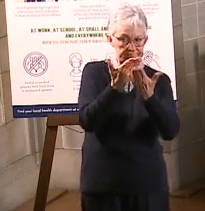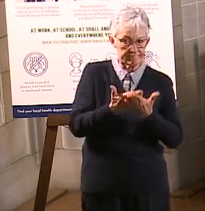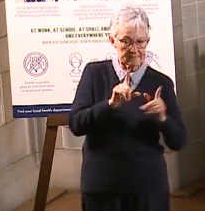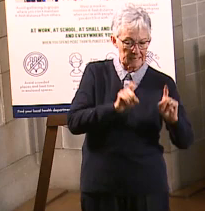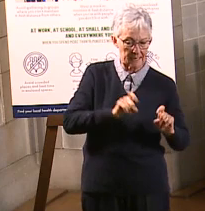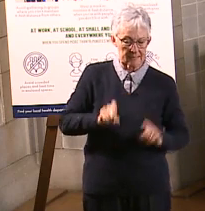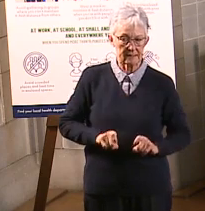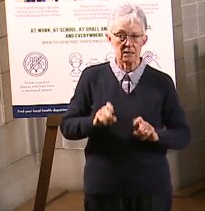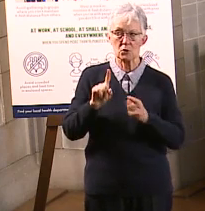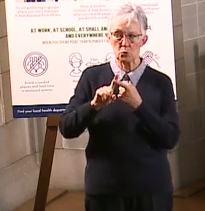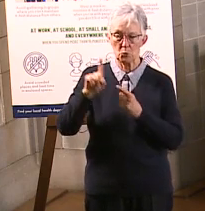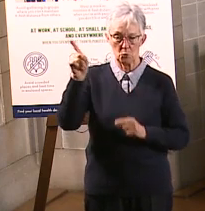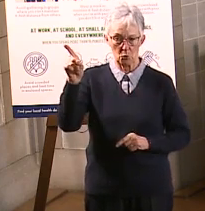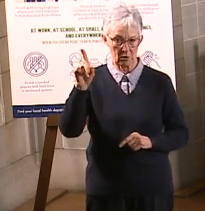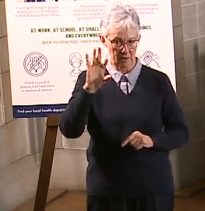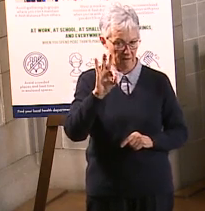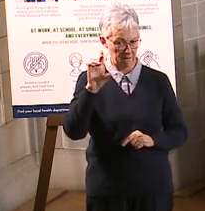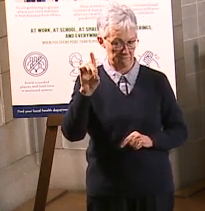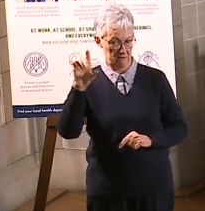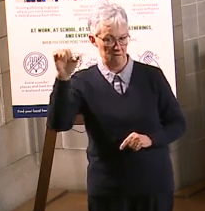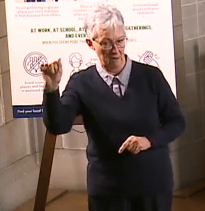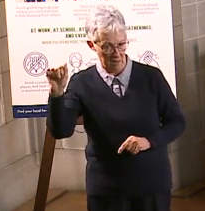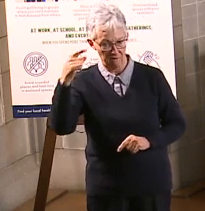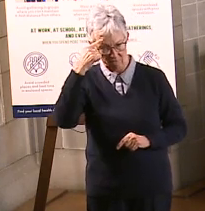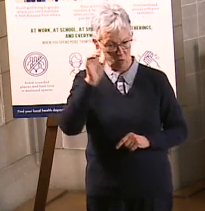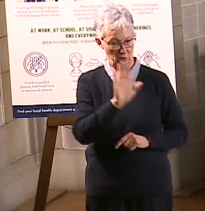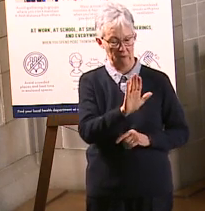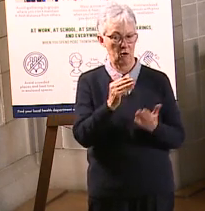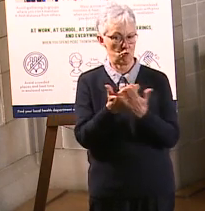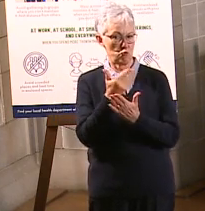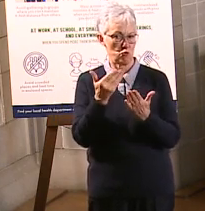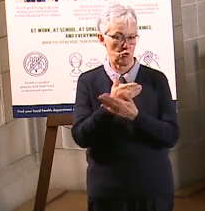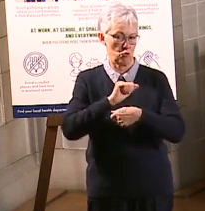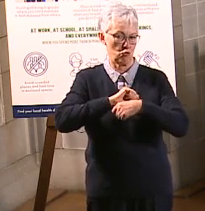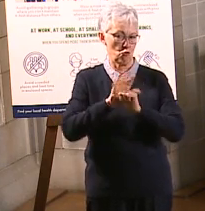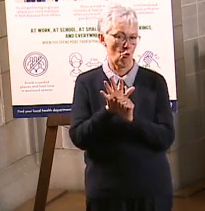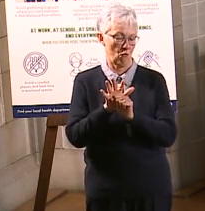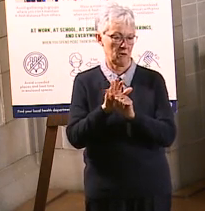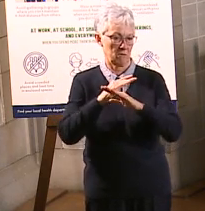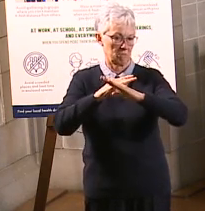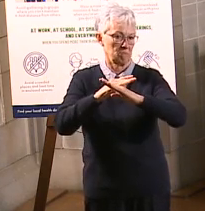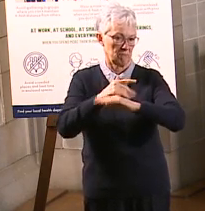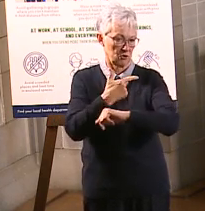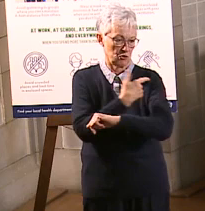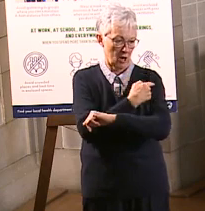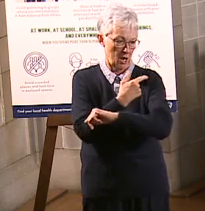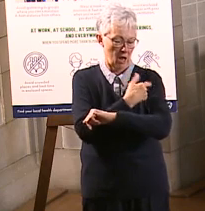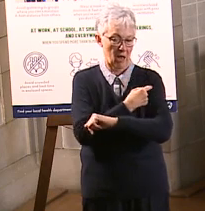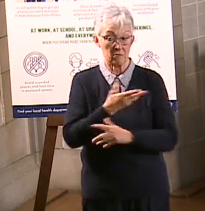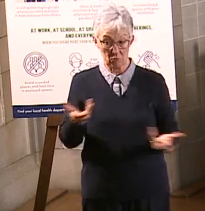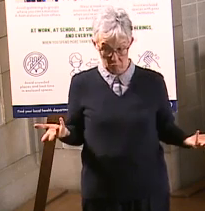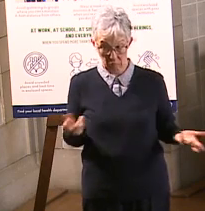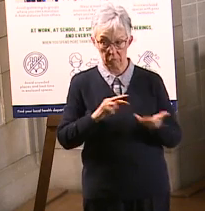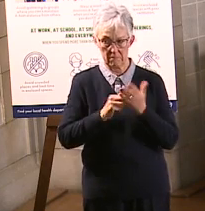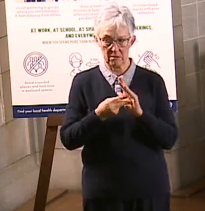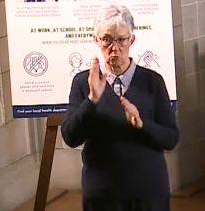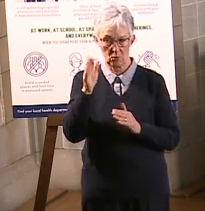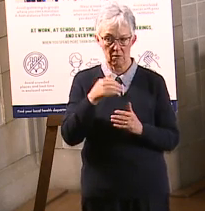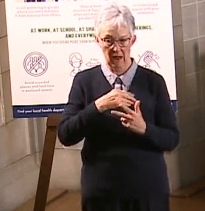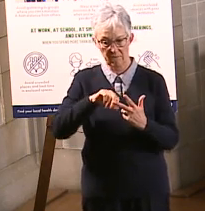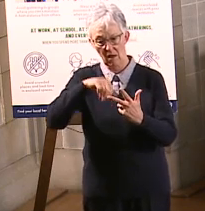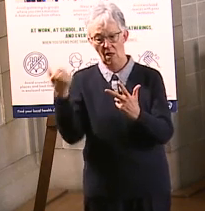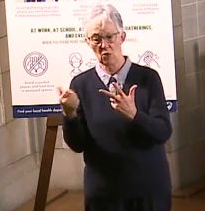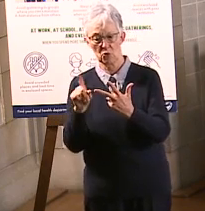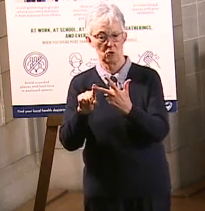see an additional stream of vaccines coming in from Johnson & Johnson, which is also good news. So a lot of good news on the vaccine